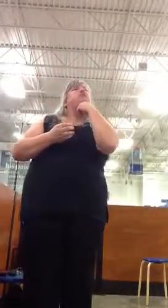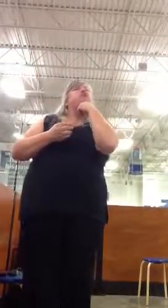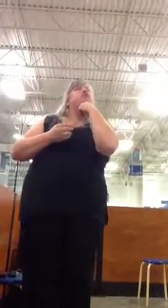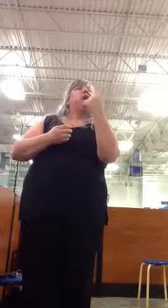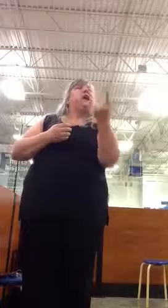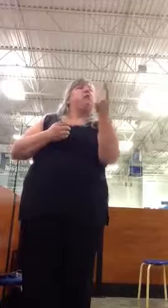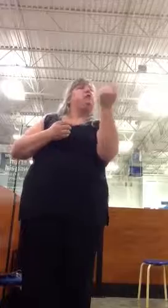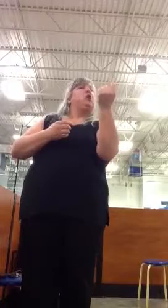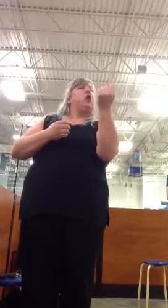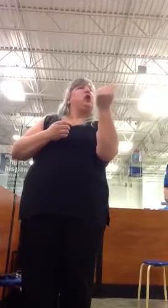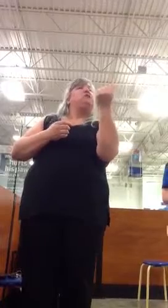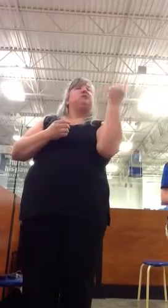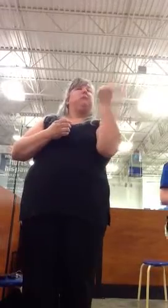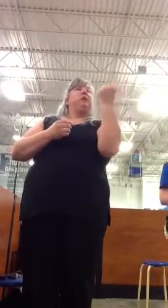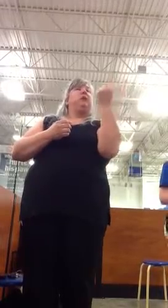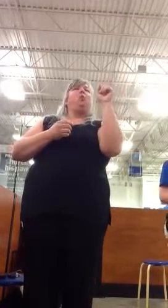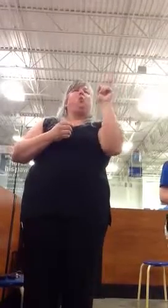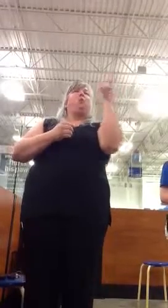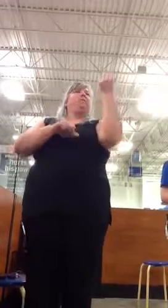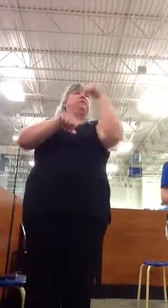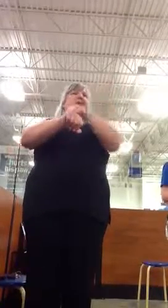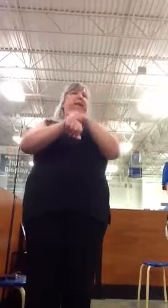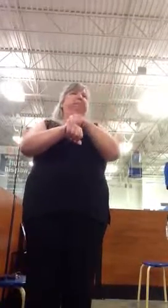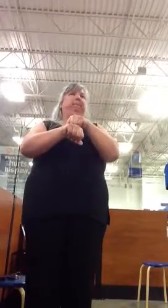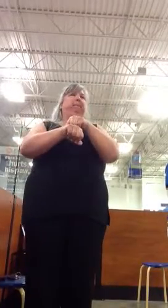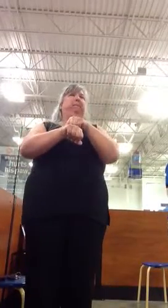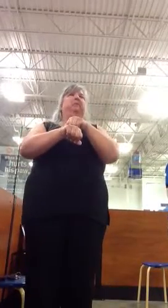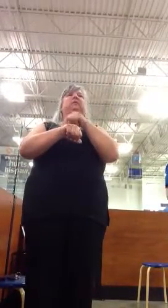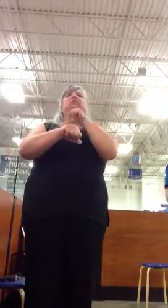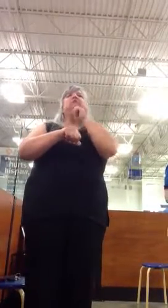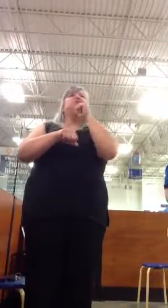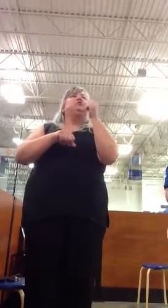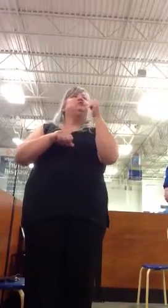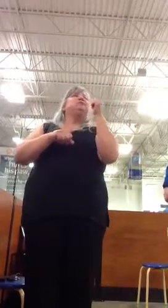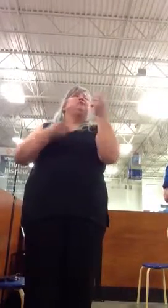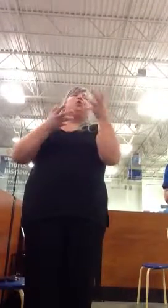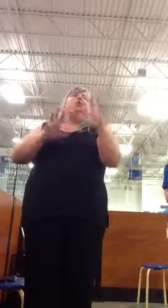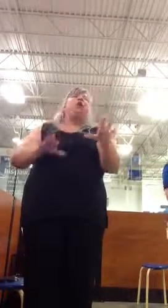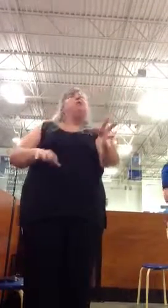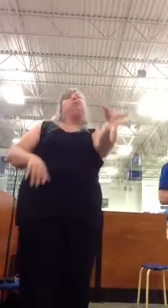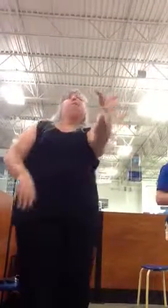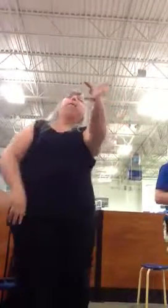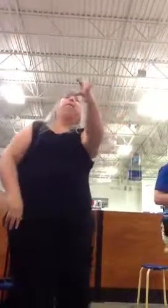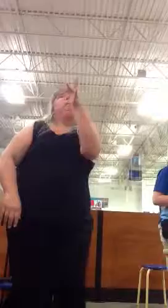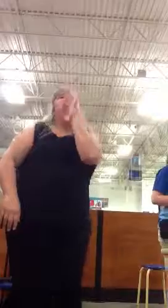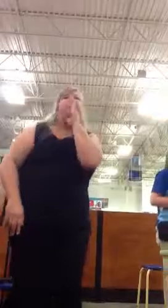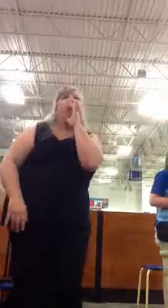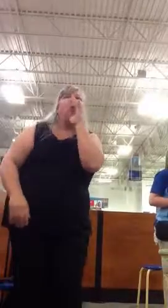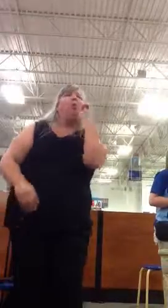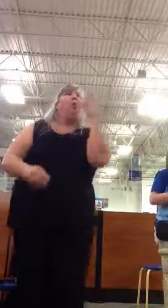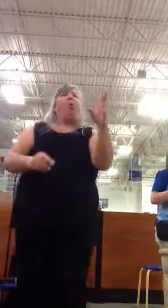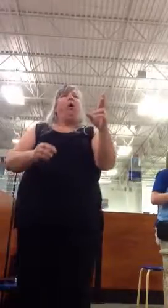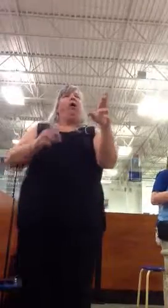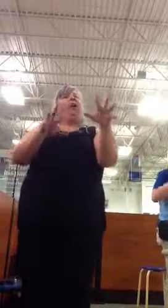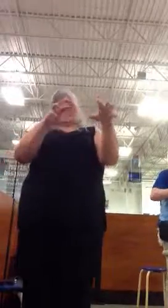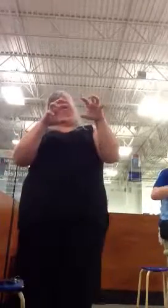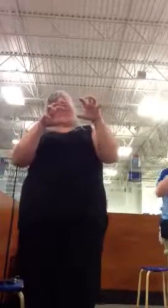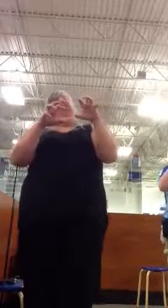first time, right? You don't want to talk yourself hoarse or get your fingers in his mouth. You want to do it the